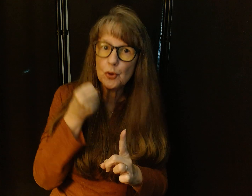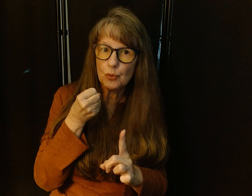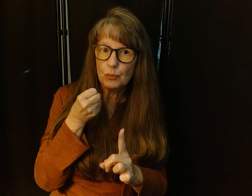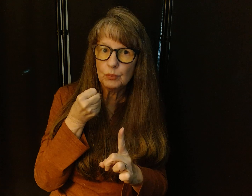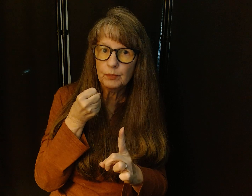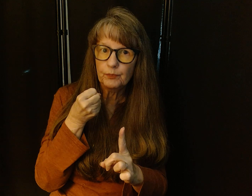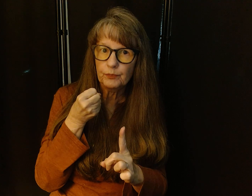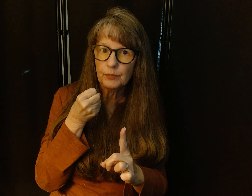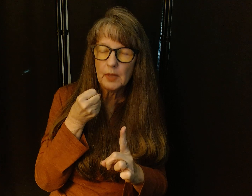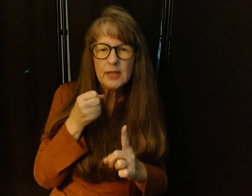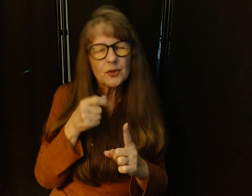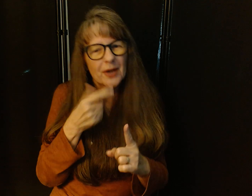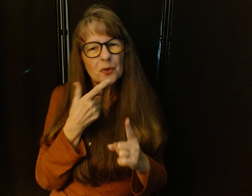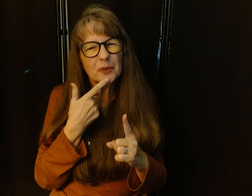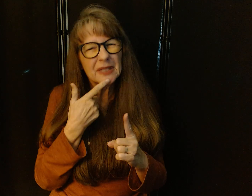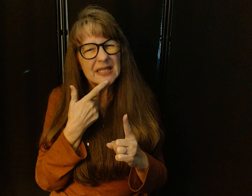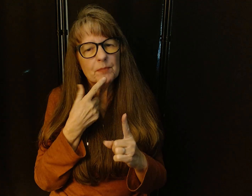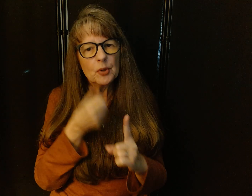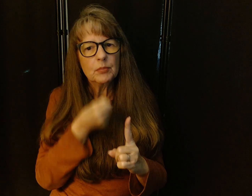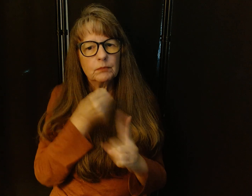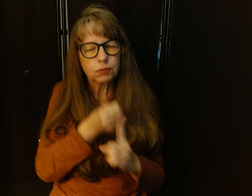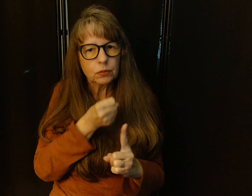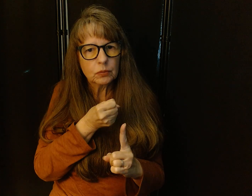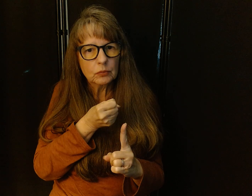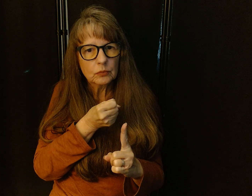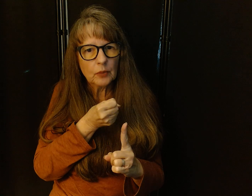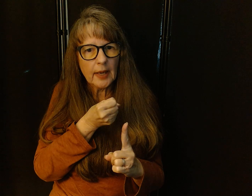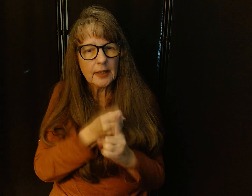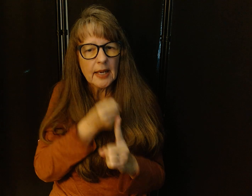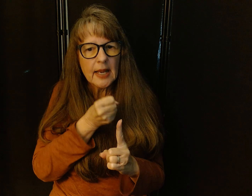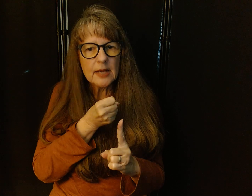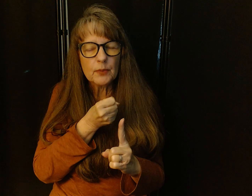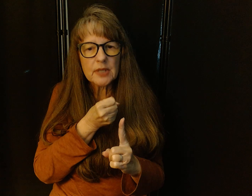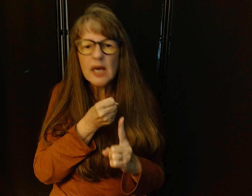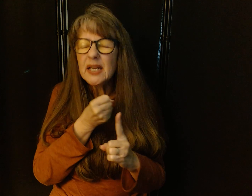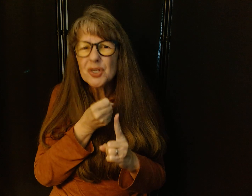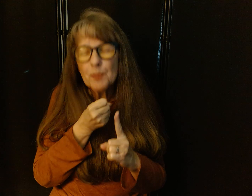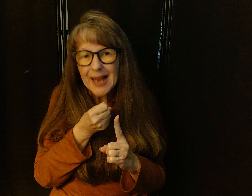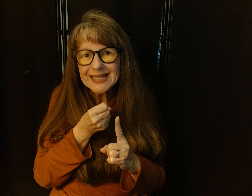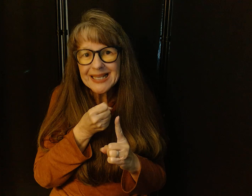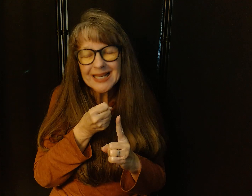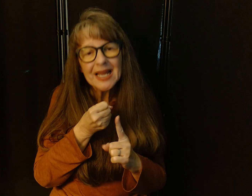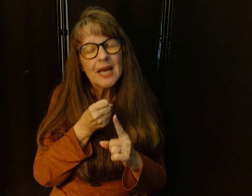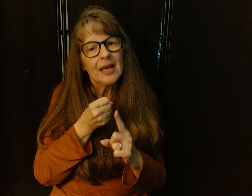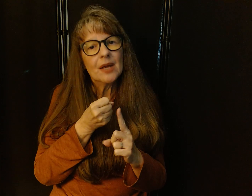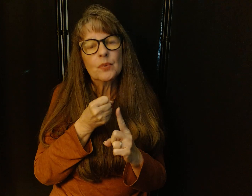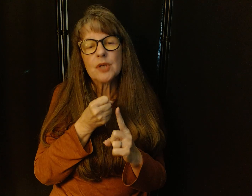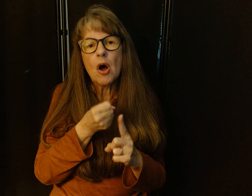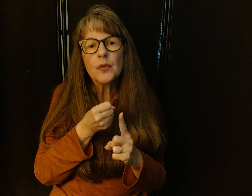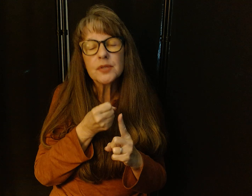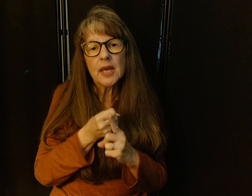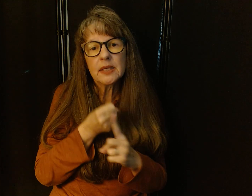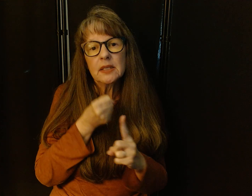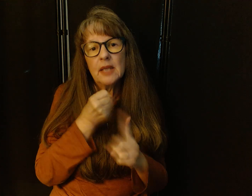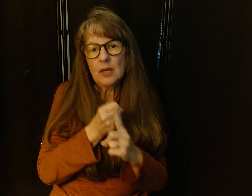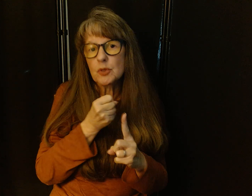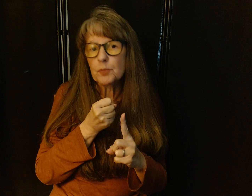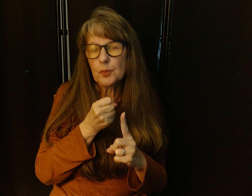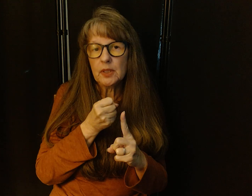boom. So I don't really say boom, but right? It was unexpected. It was all of a sudden, and it was pretty tough.